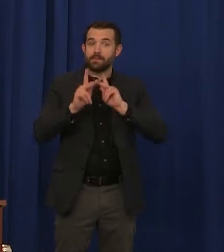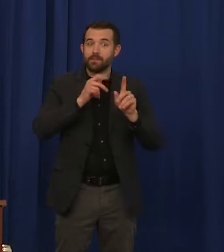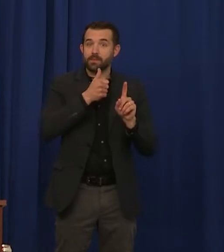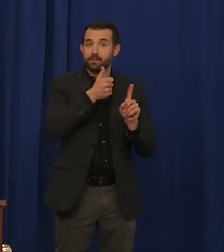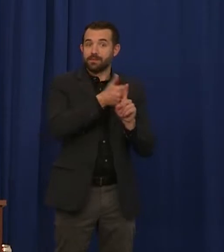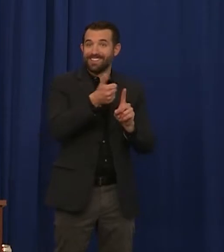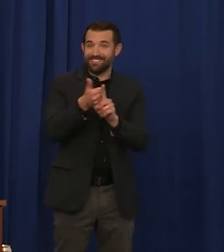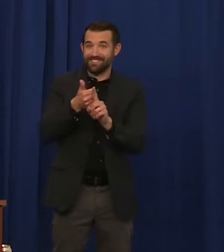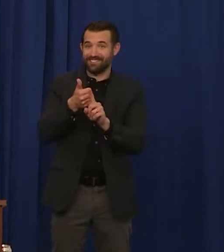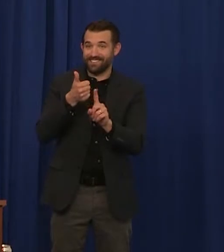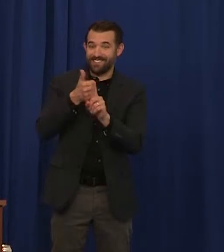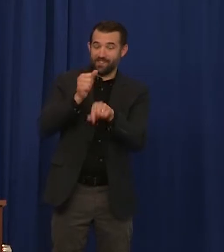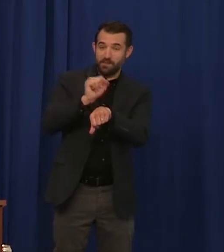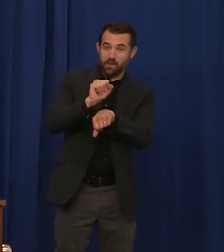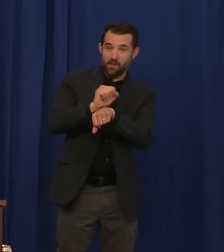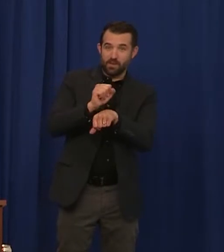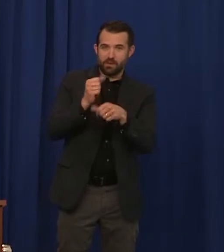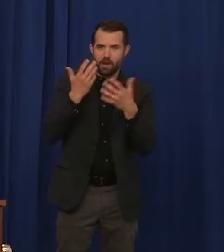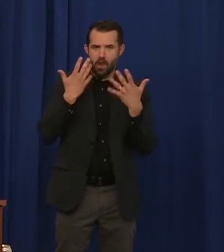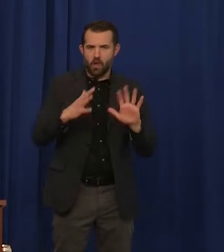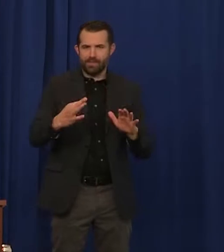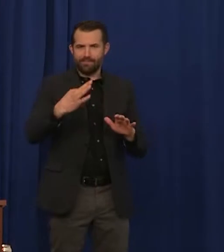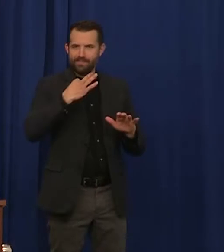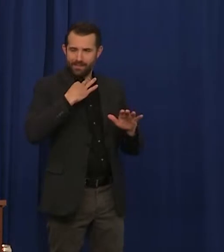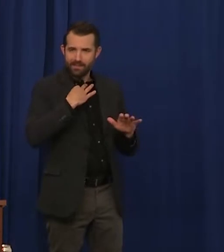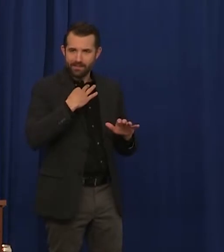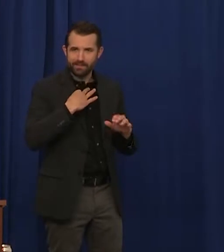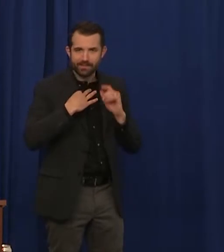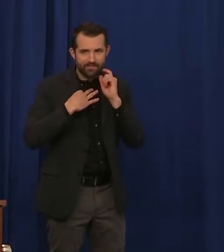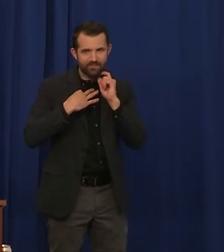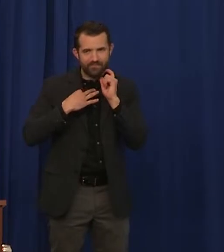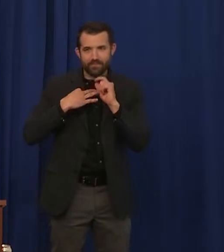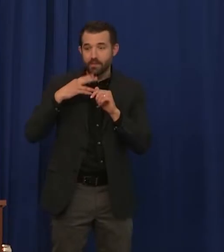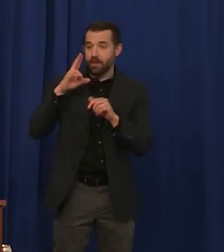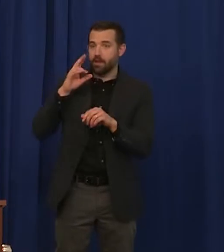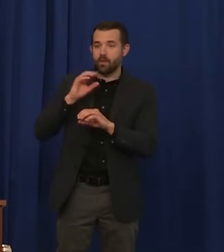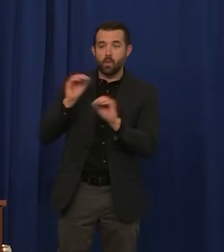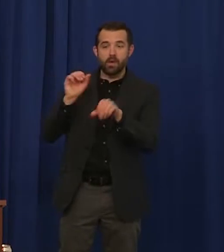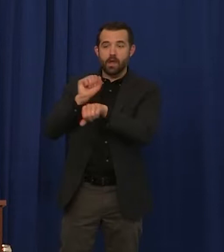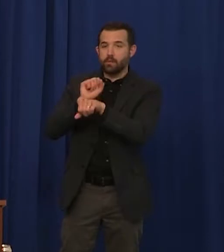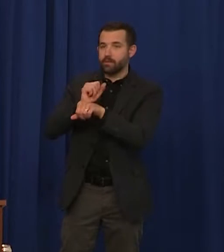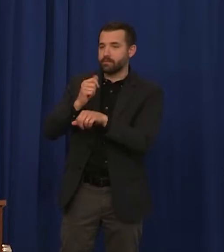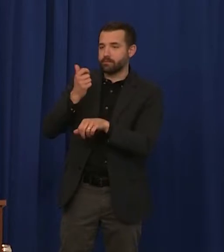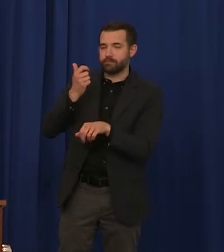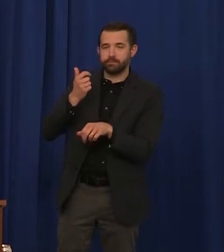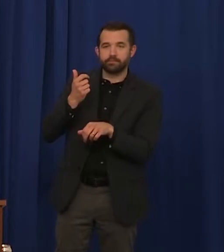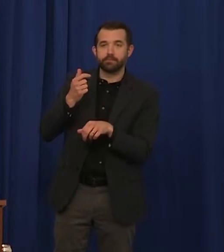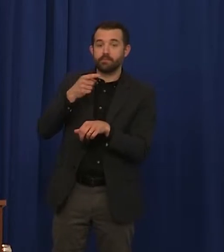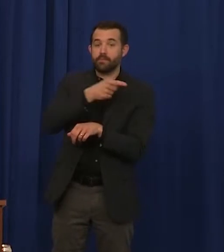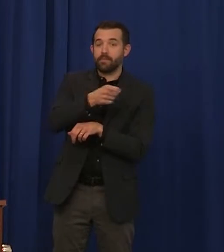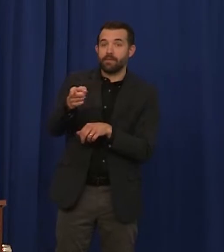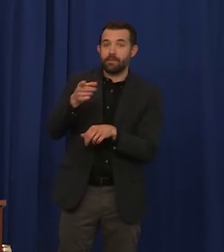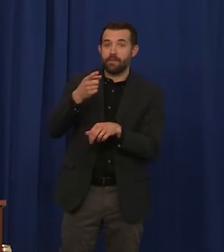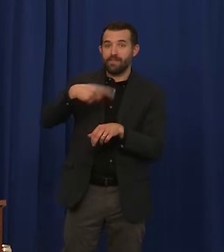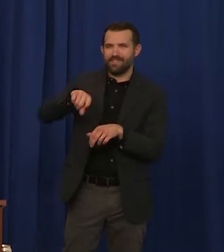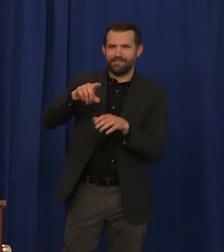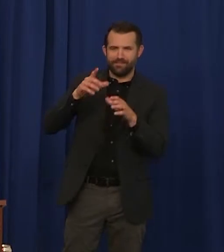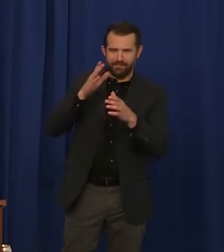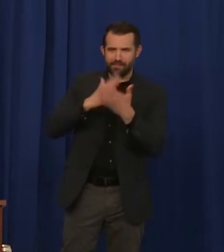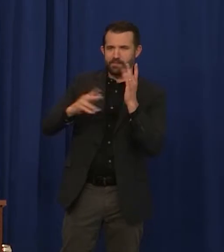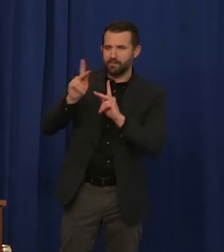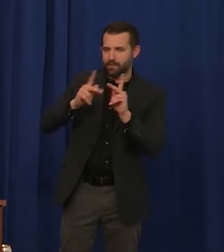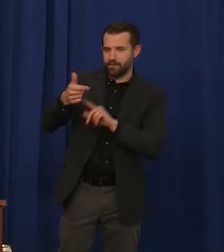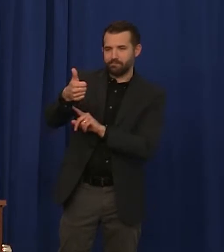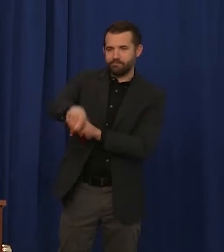point. They will be part of the group that will be probably receiving denials from us in the next day